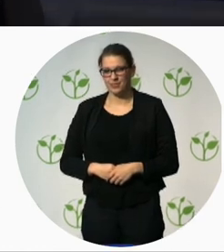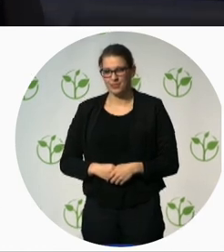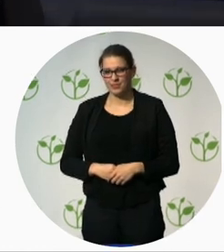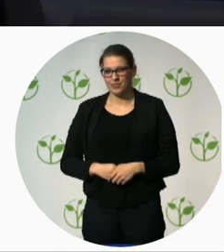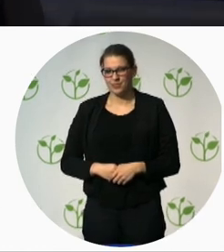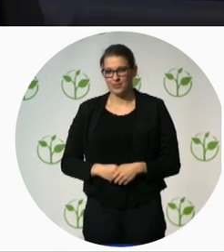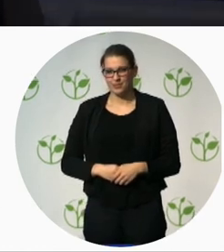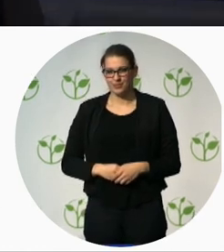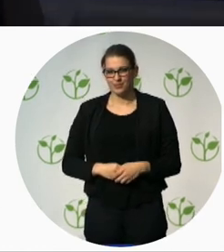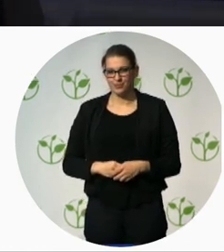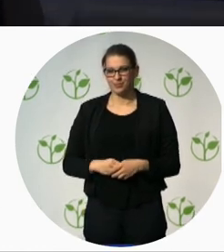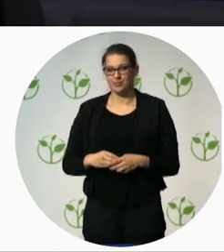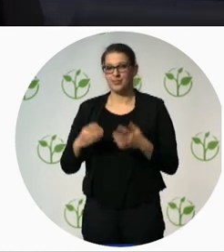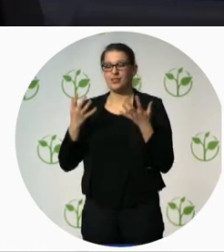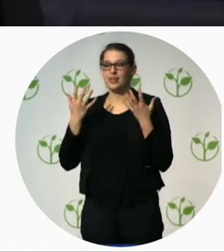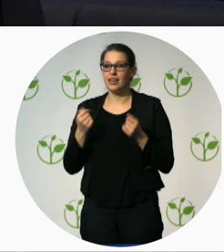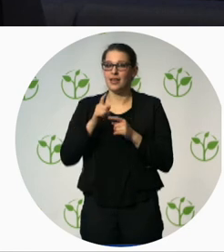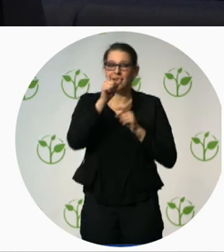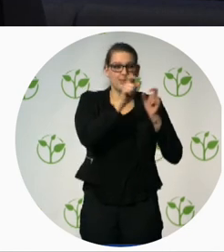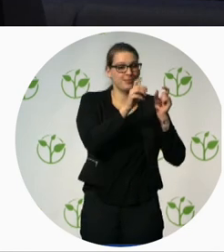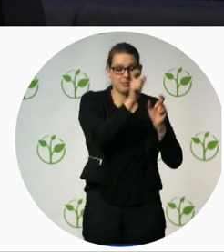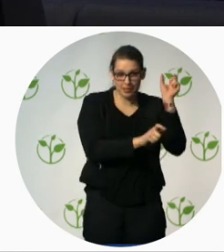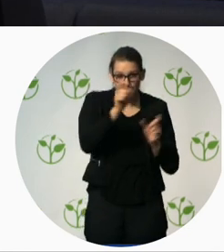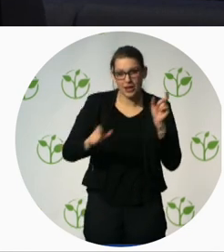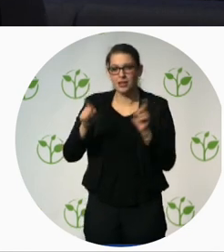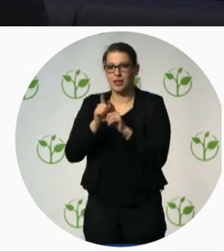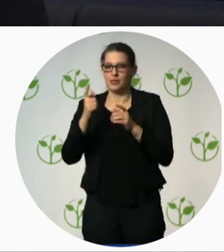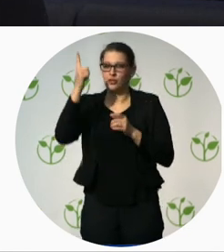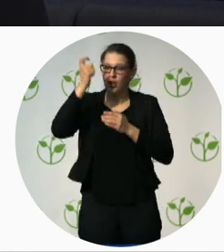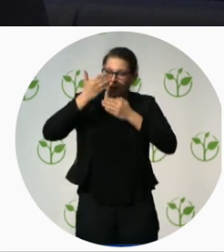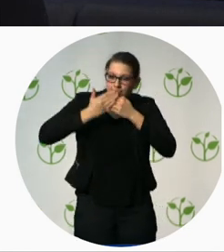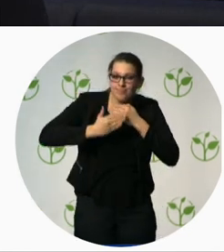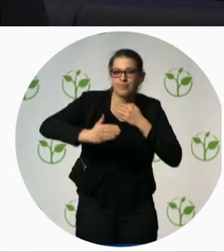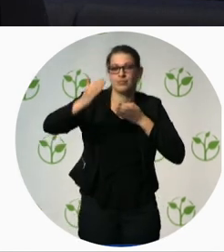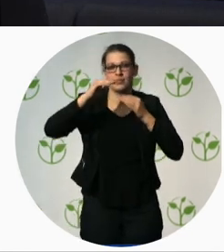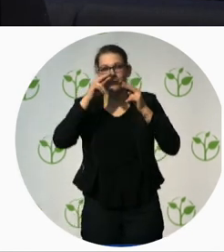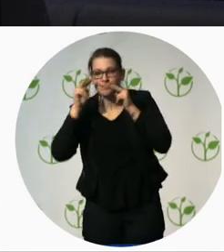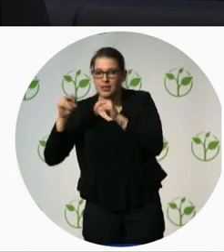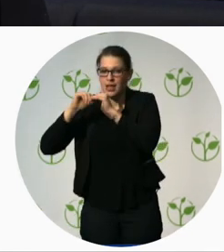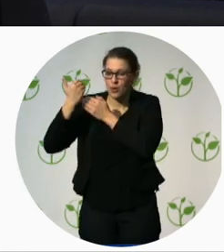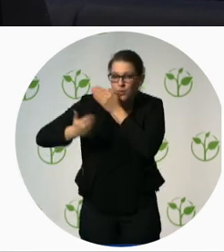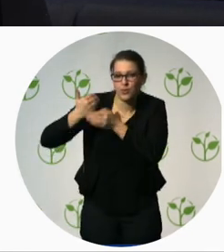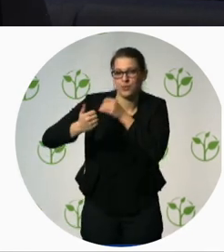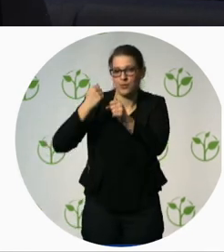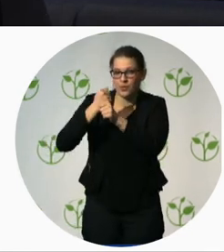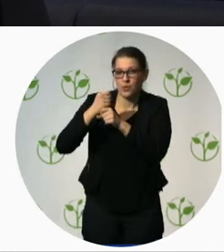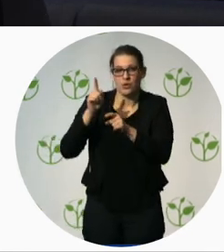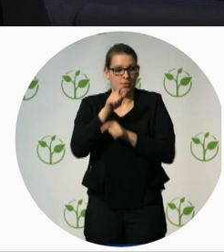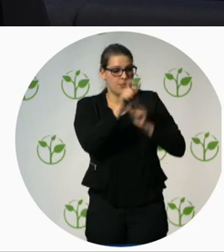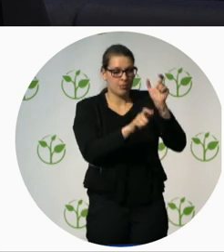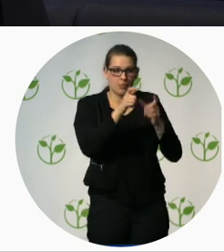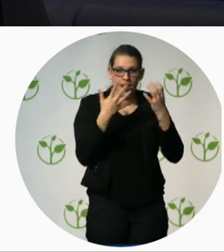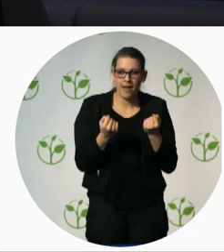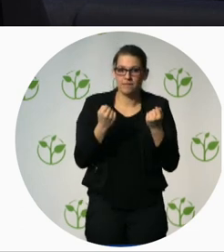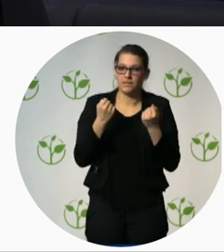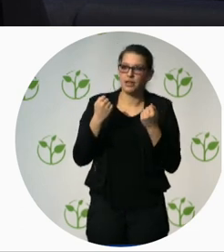leading, and ensuring that this stays at the top in the minds of influence and leadership across the world is essential. So I just